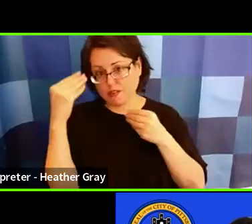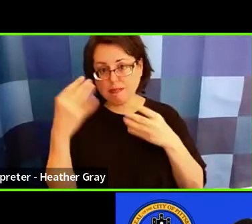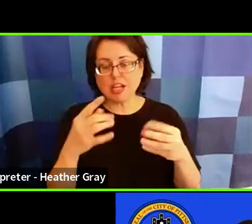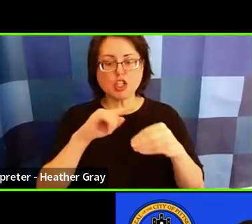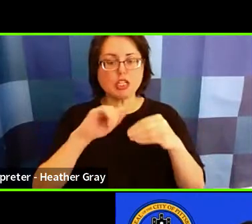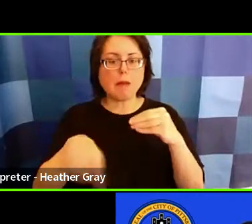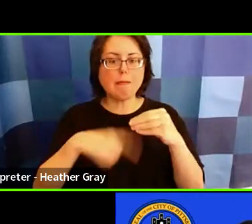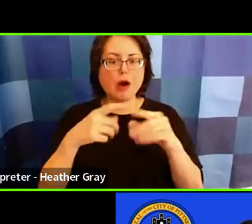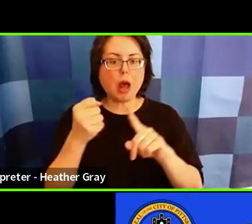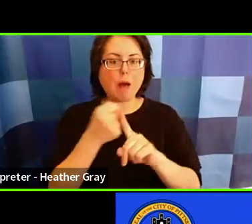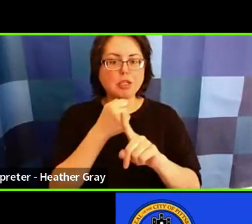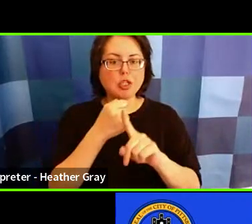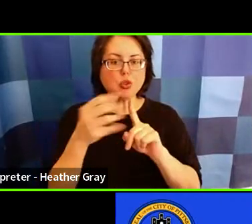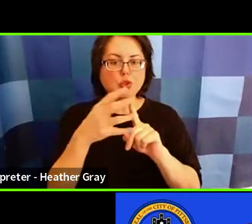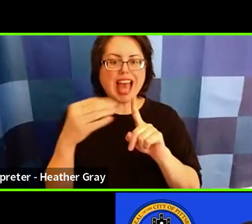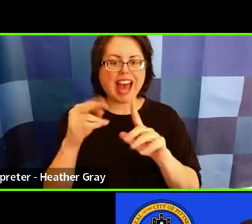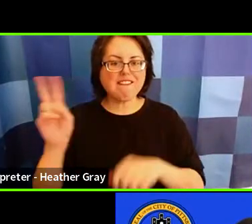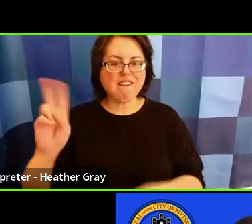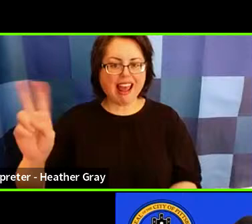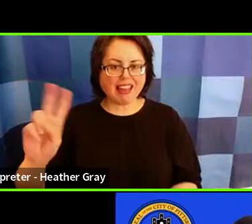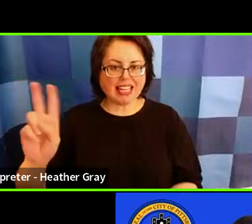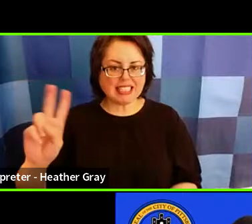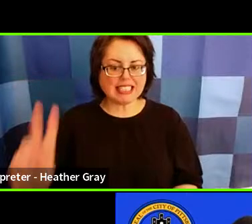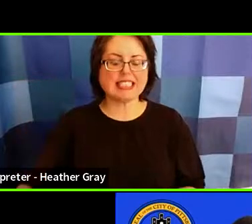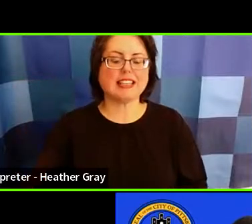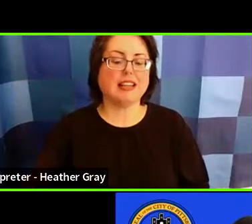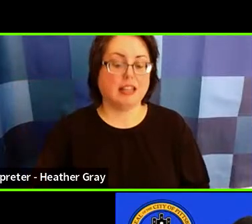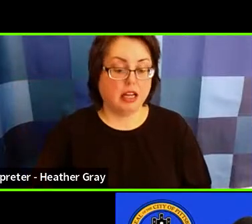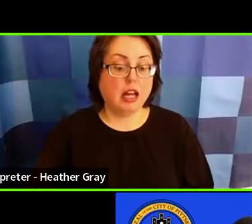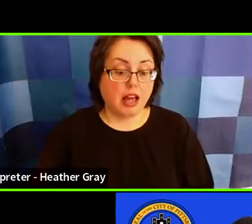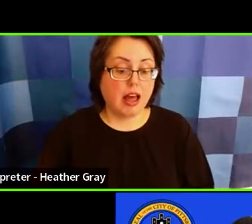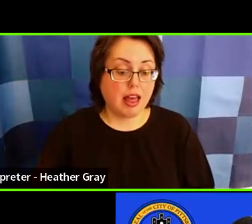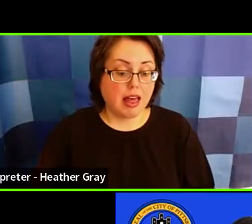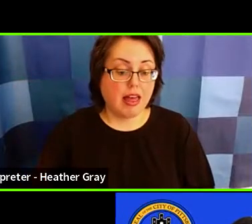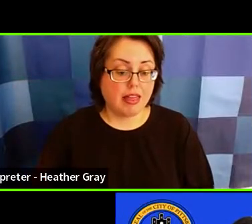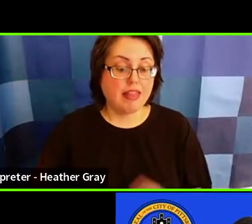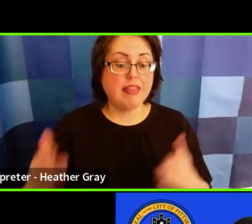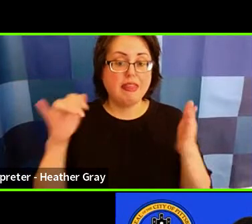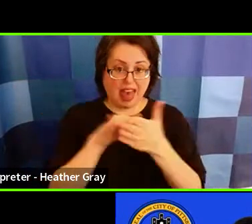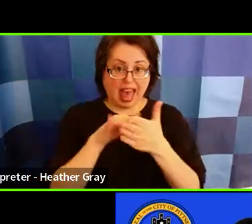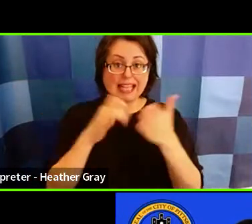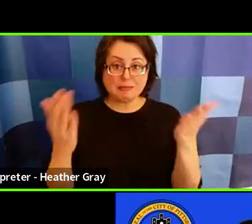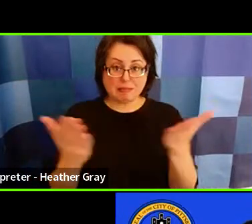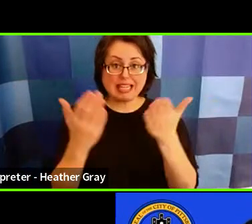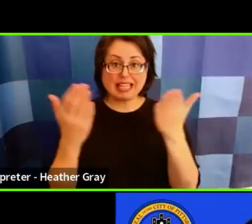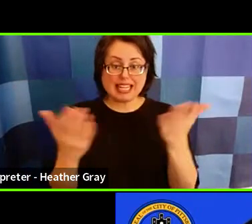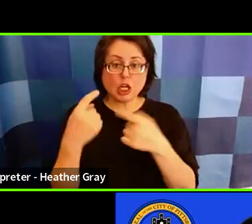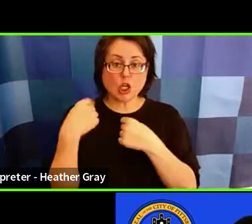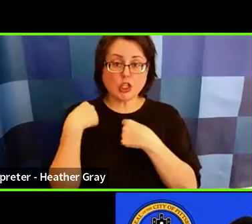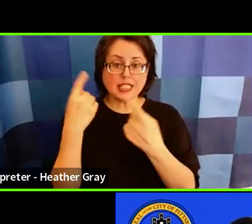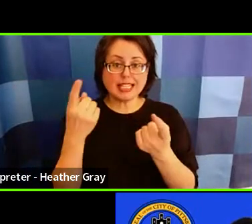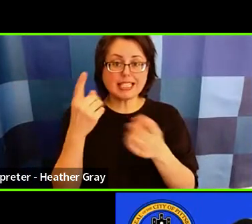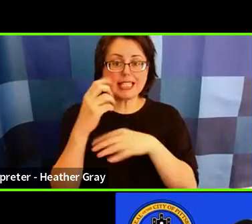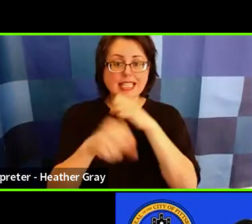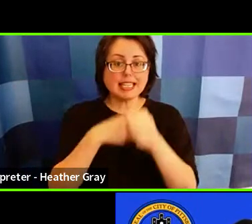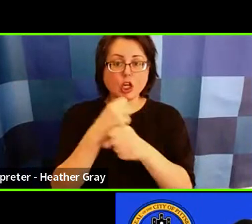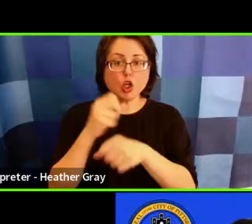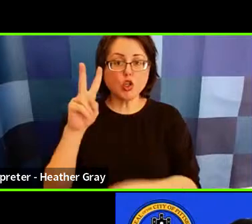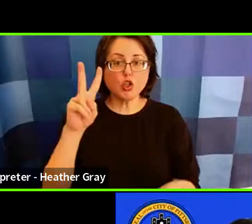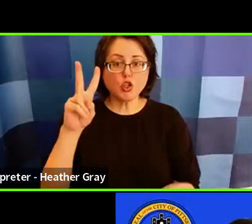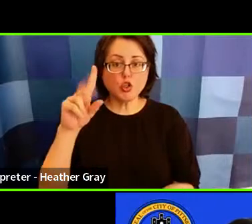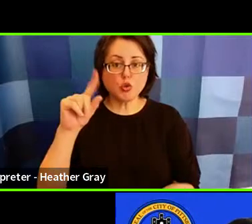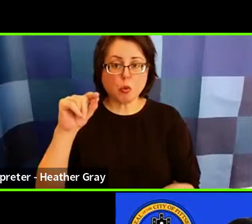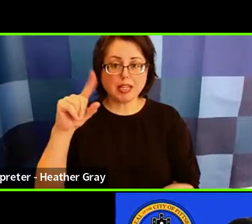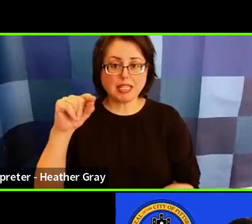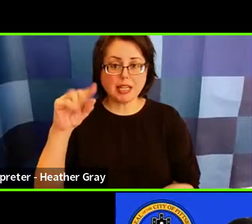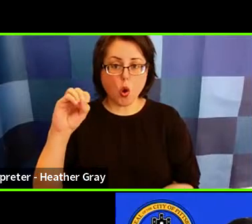violence. And we've had that since 2003, I believe. And the task force against